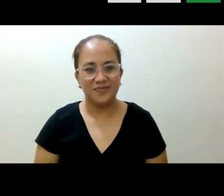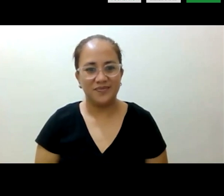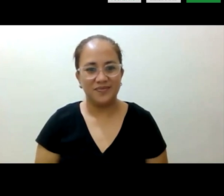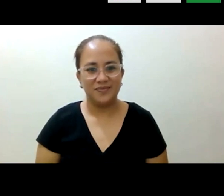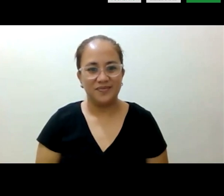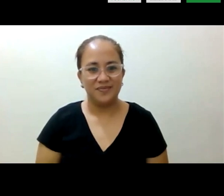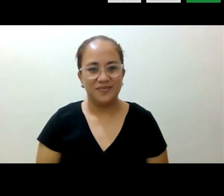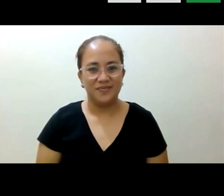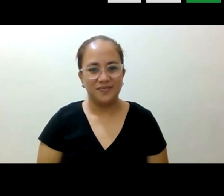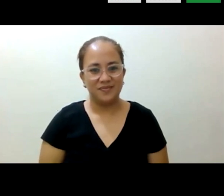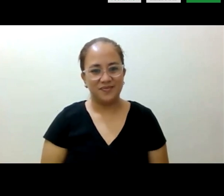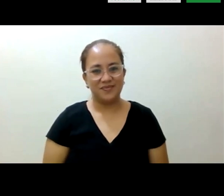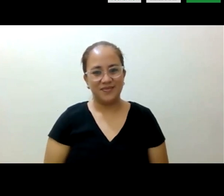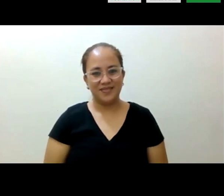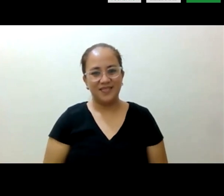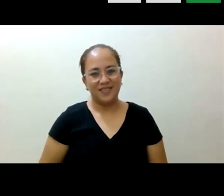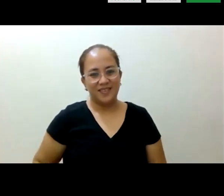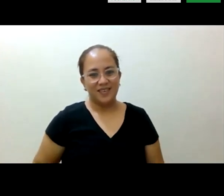So you,